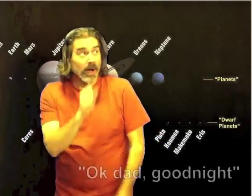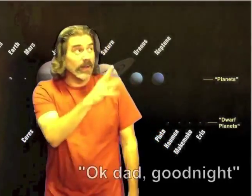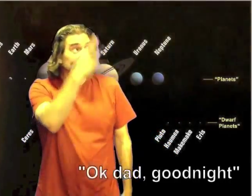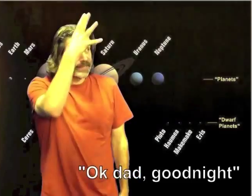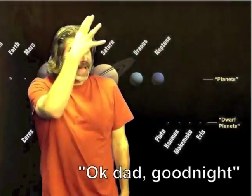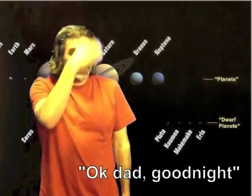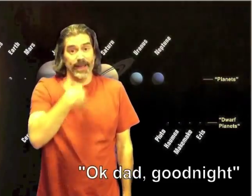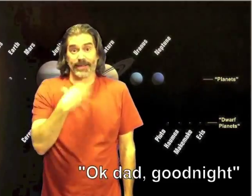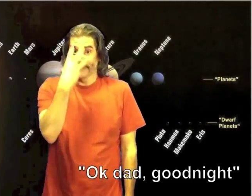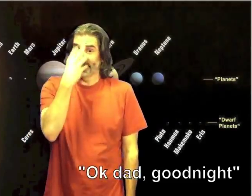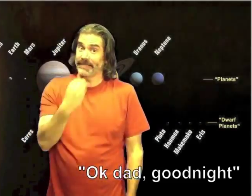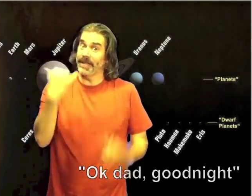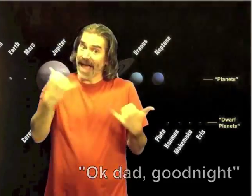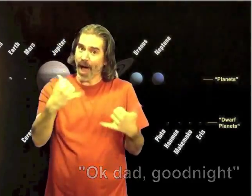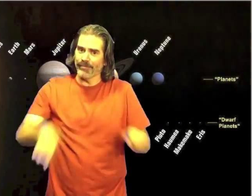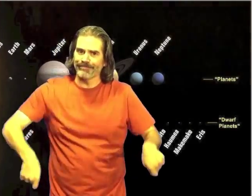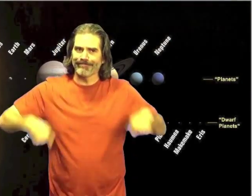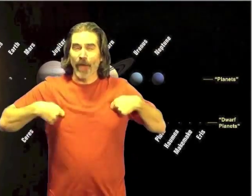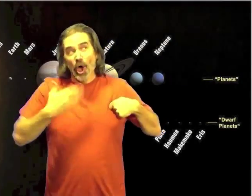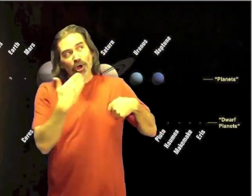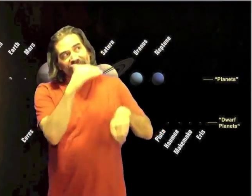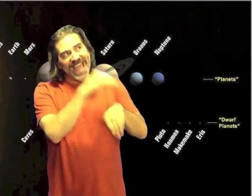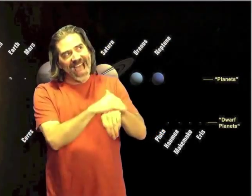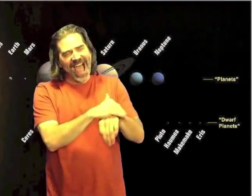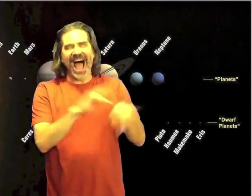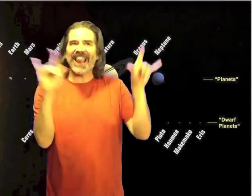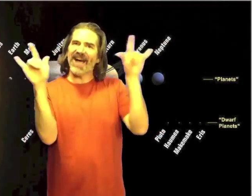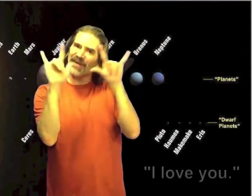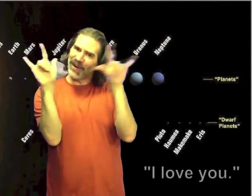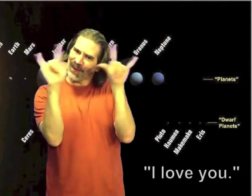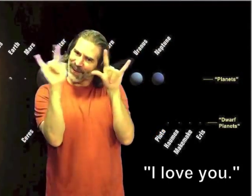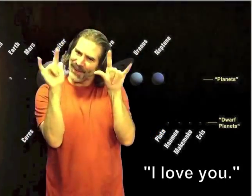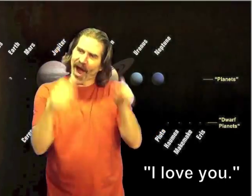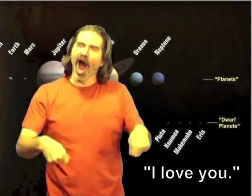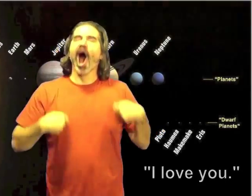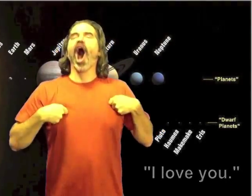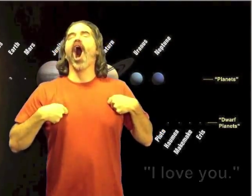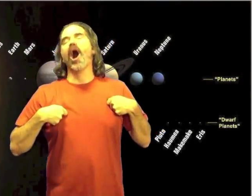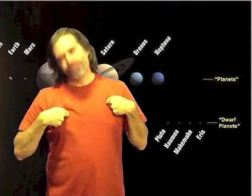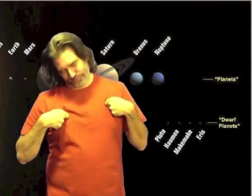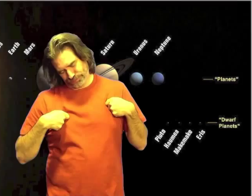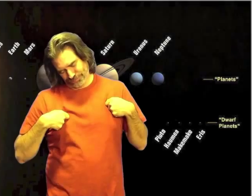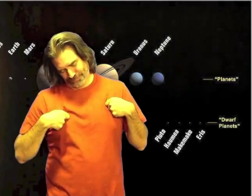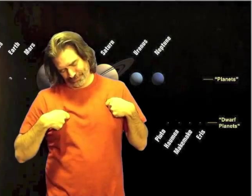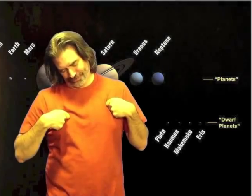time for you to go to sleep. Okay, Dad, I'll go to bed. Good night. I love you.